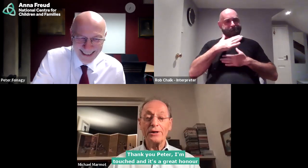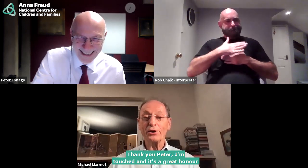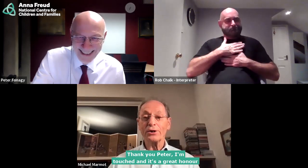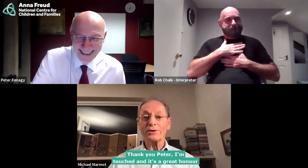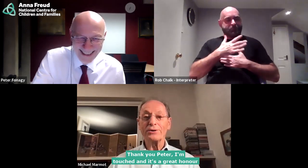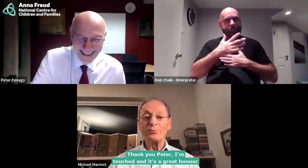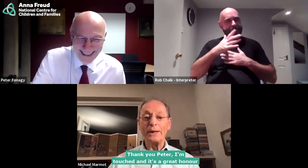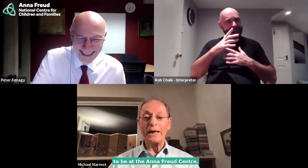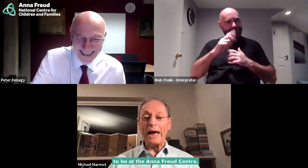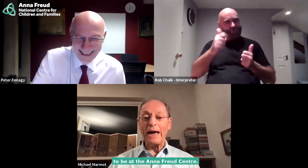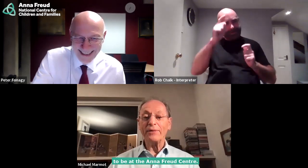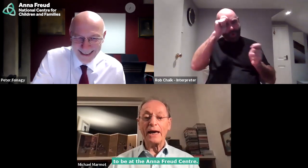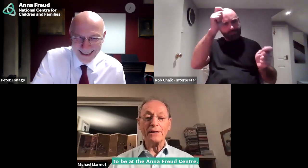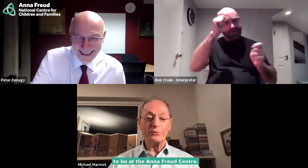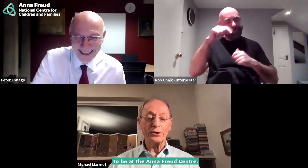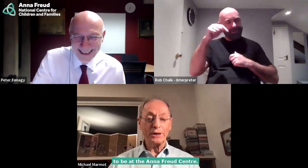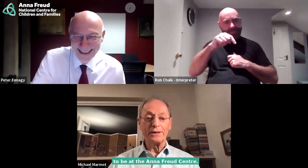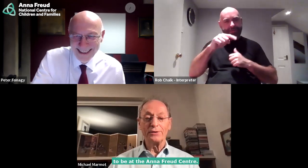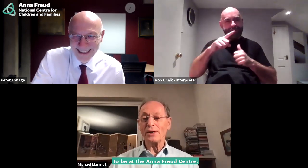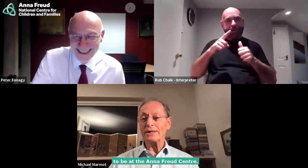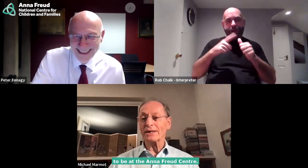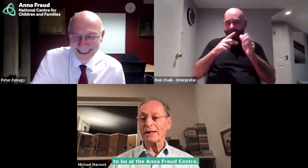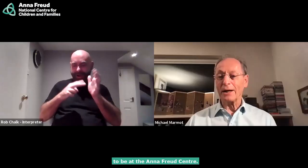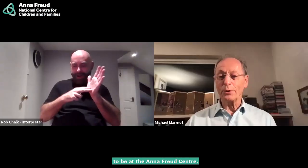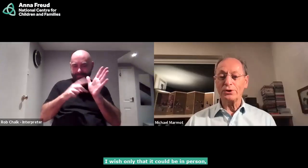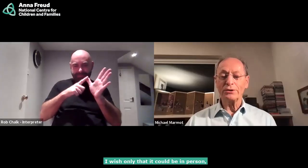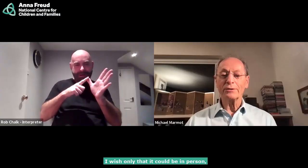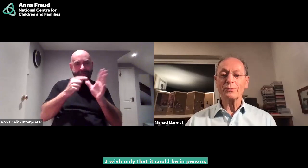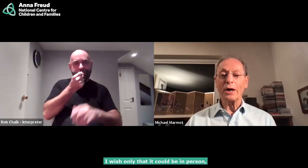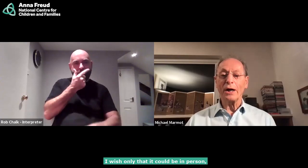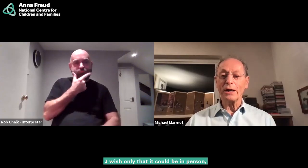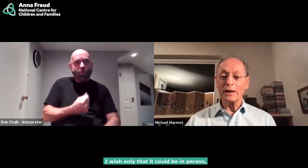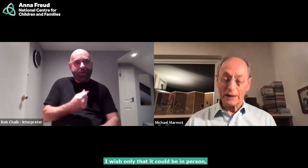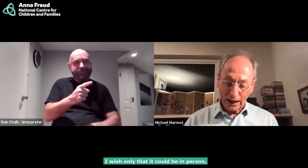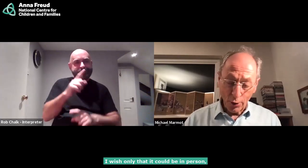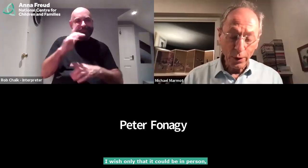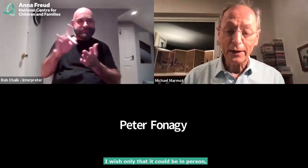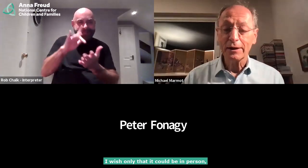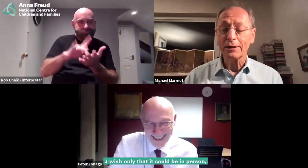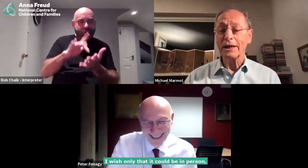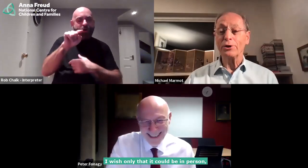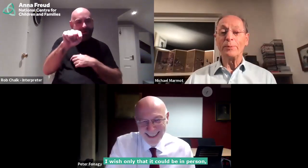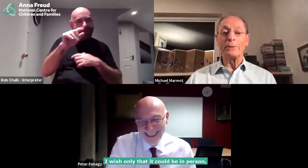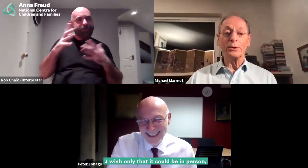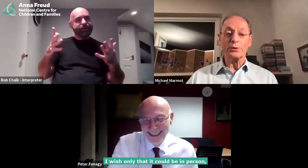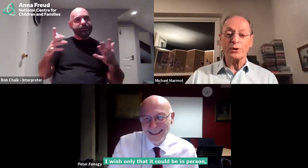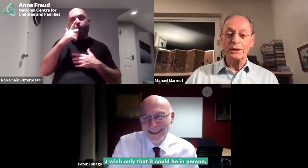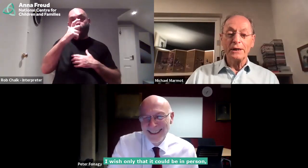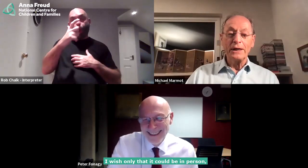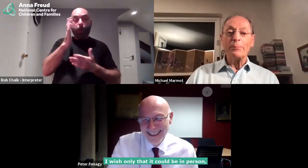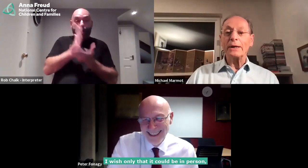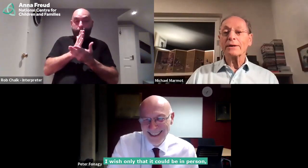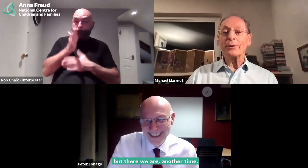it's a great honor to be at the Anna Freud Center. I wish only that it could be in